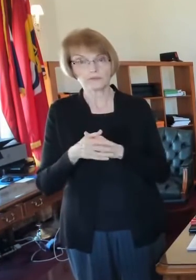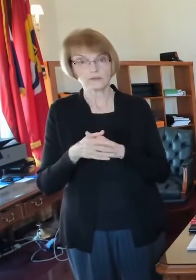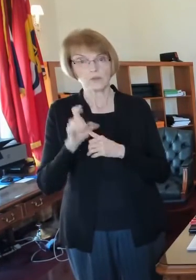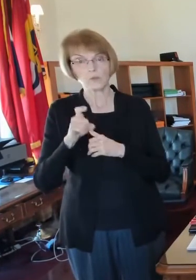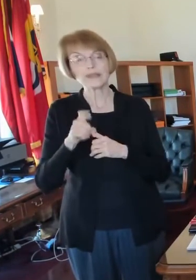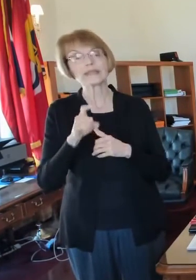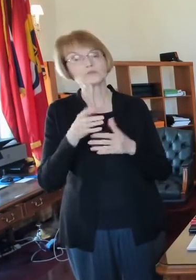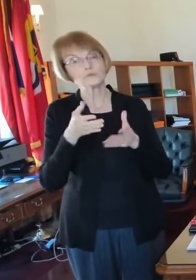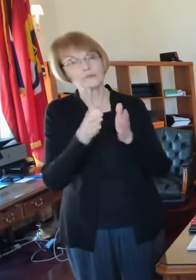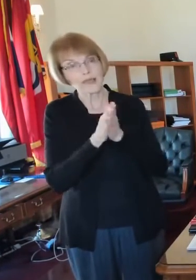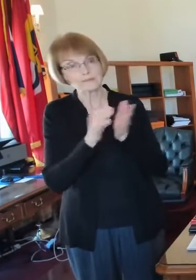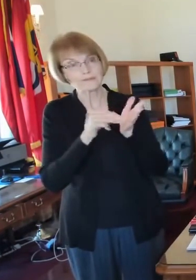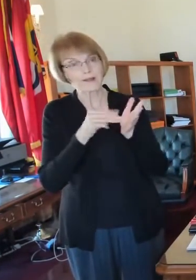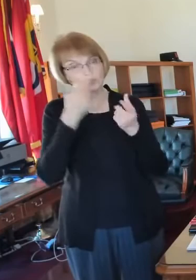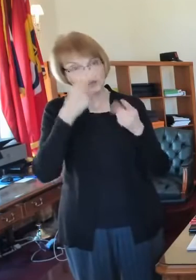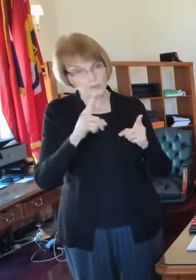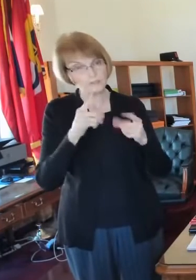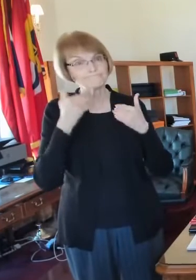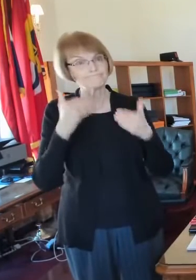to agree with that, though, so.